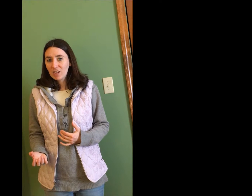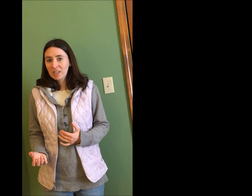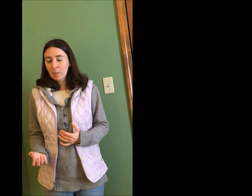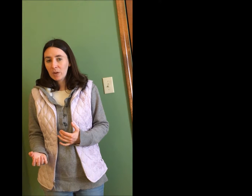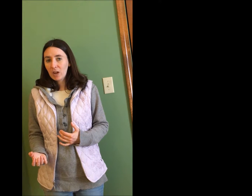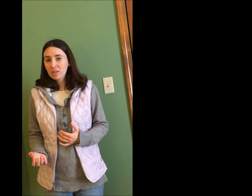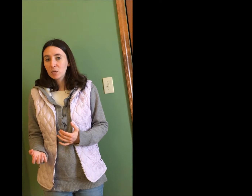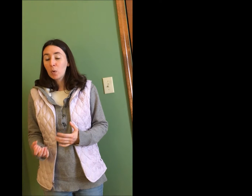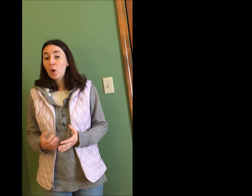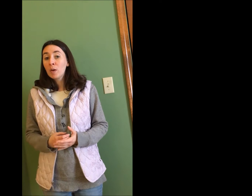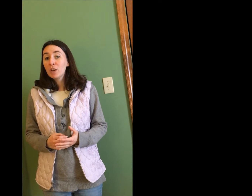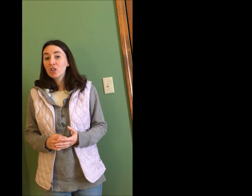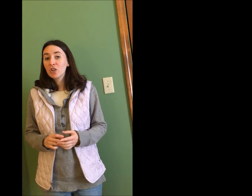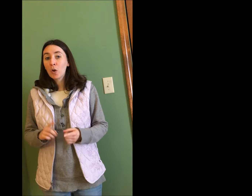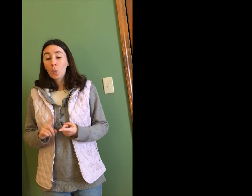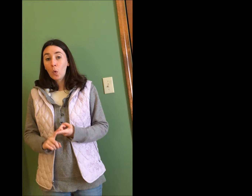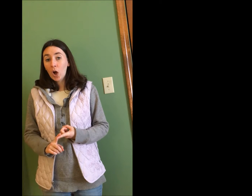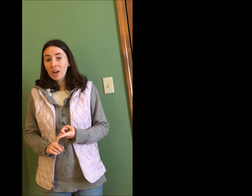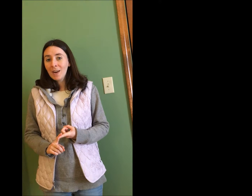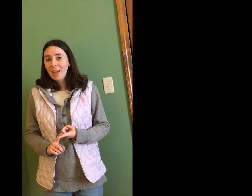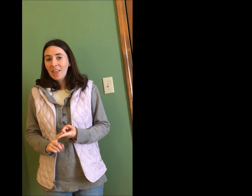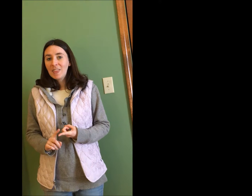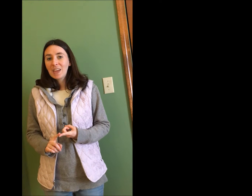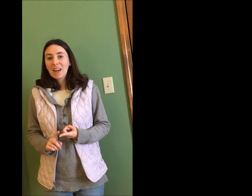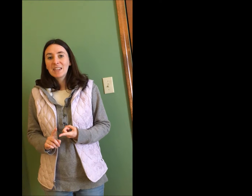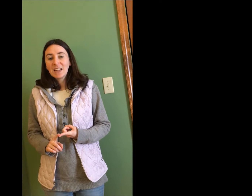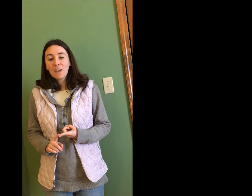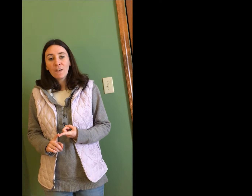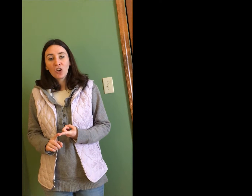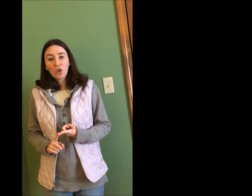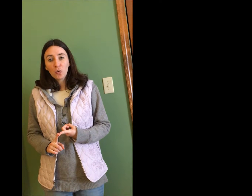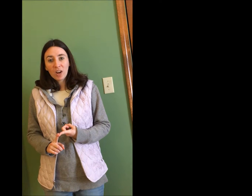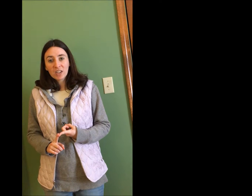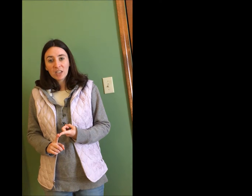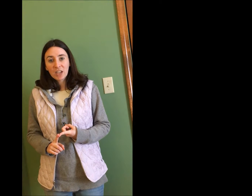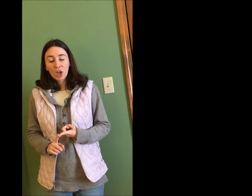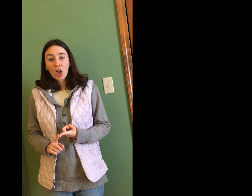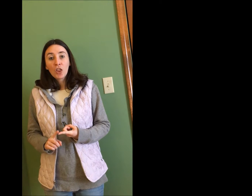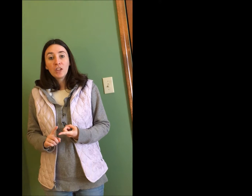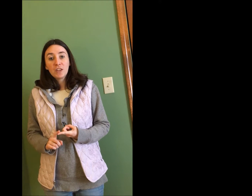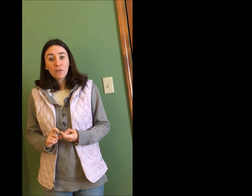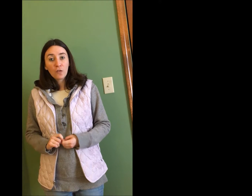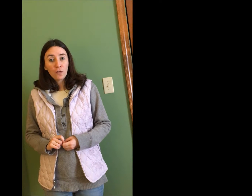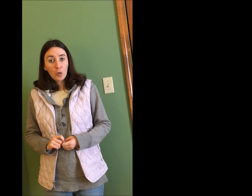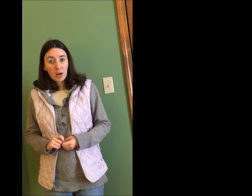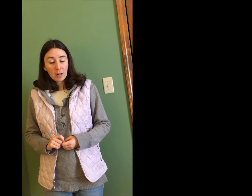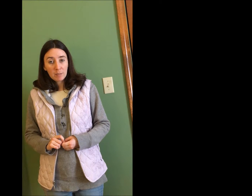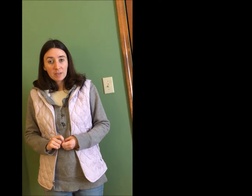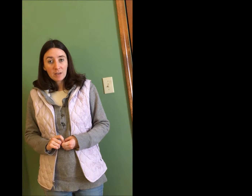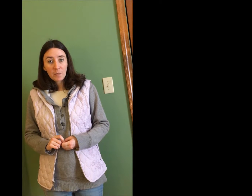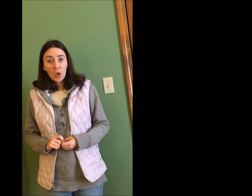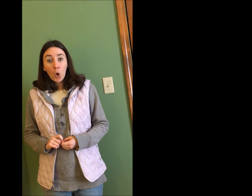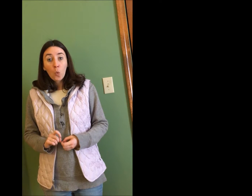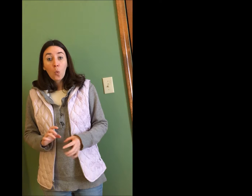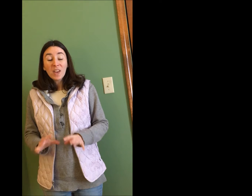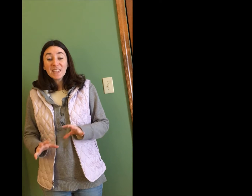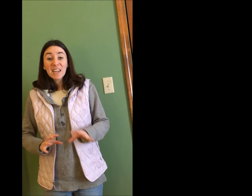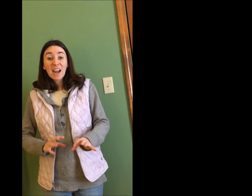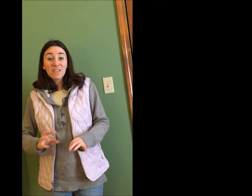is something else. So I want to make sure that one, they can identify correctly the different food items. Once they have